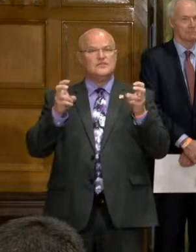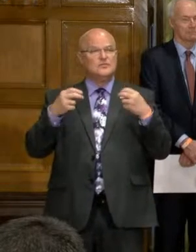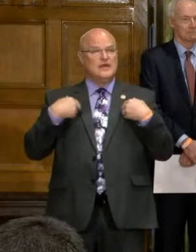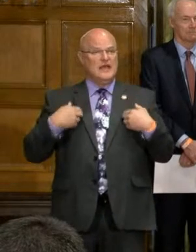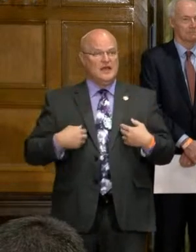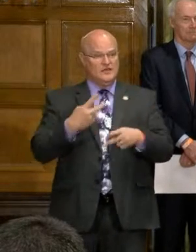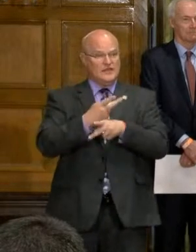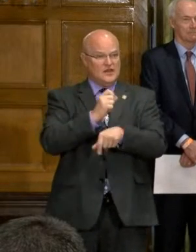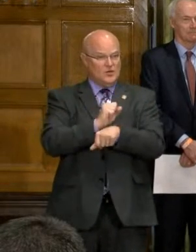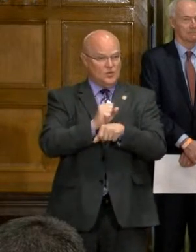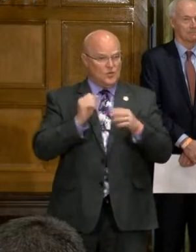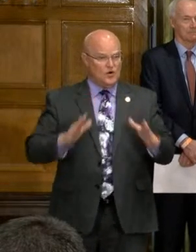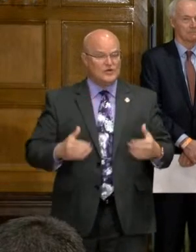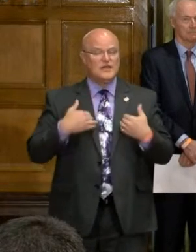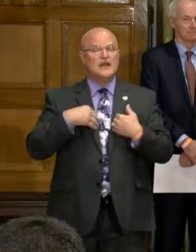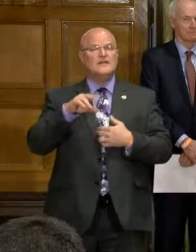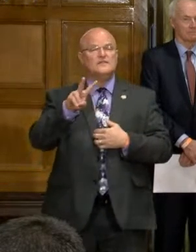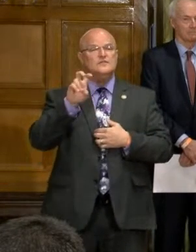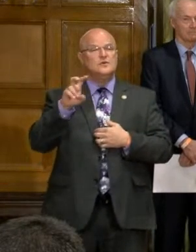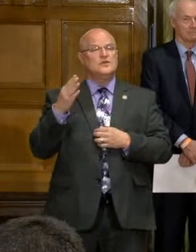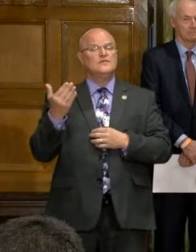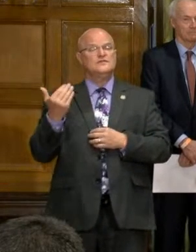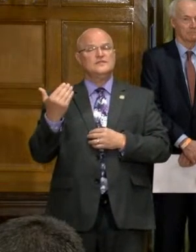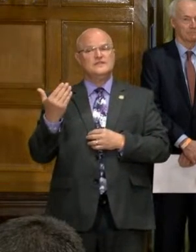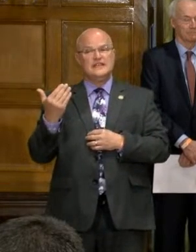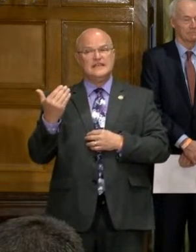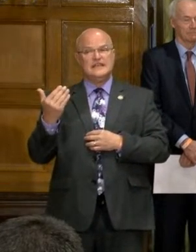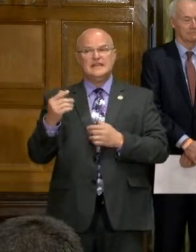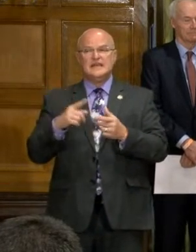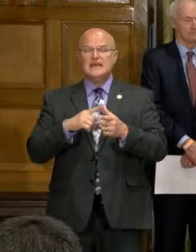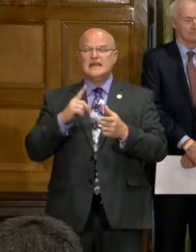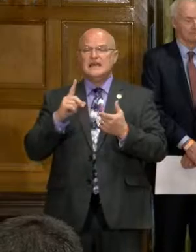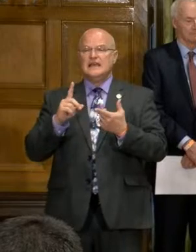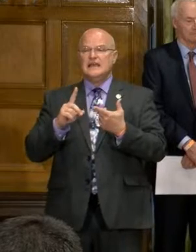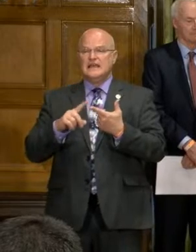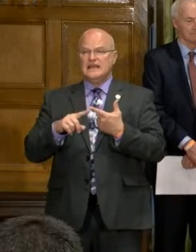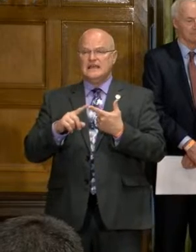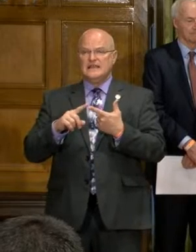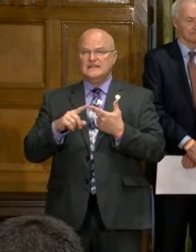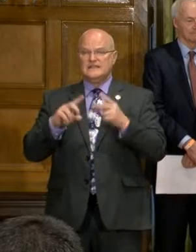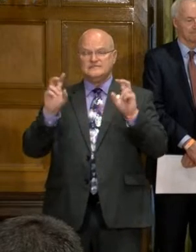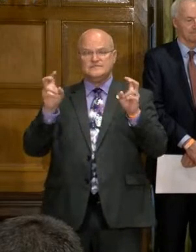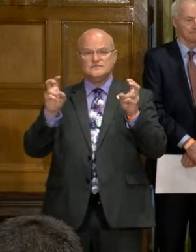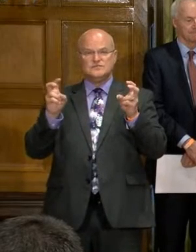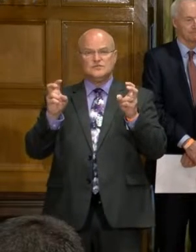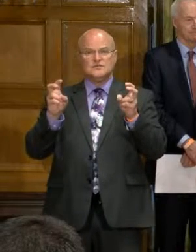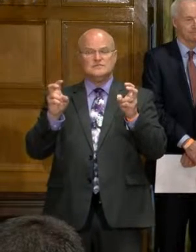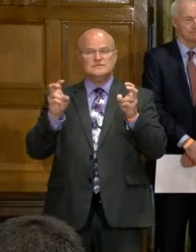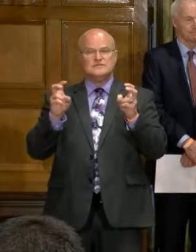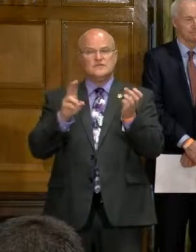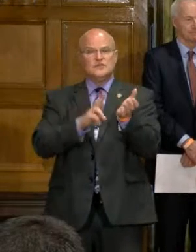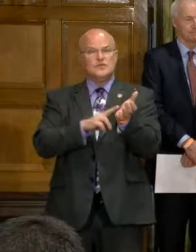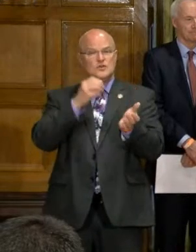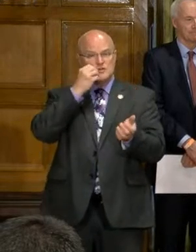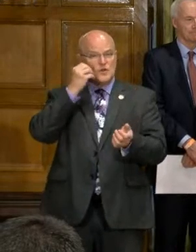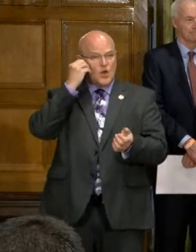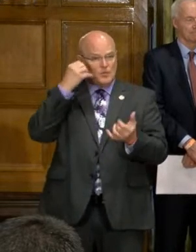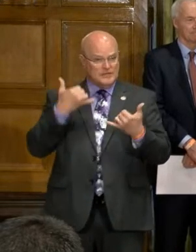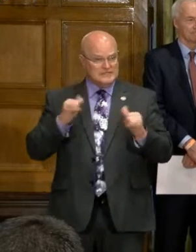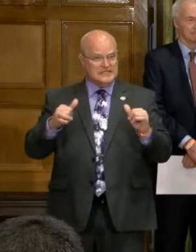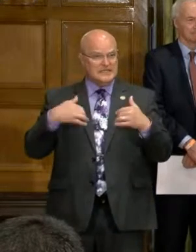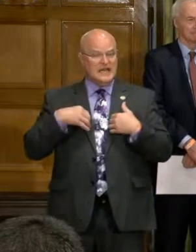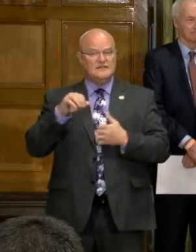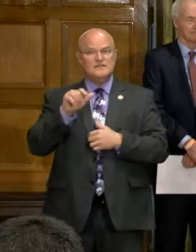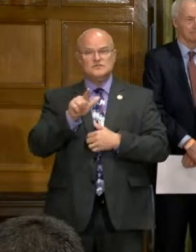of healthcare workers, we have 215. And then in terms of nursing homes, we still